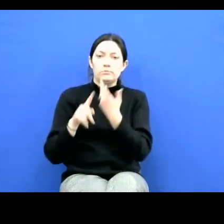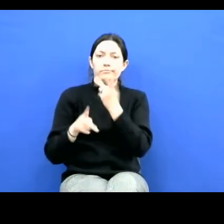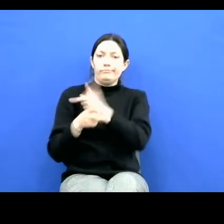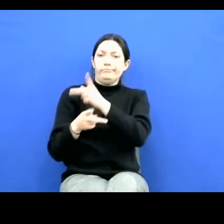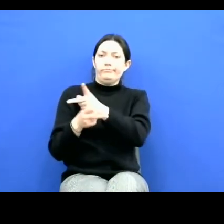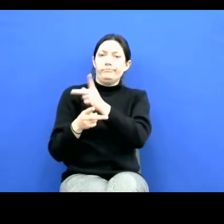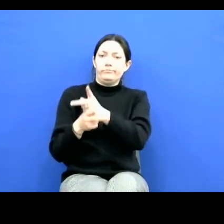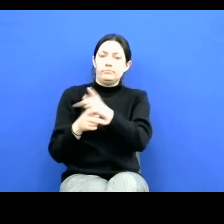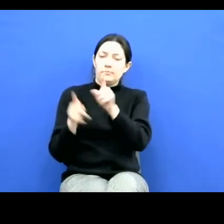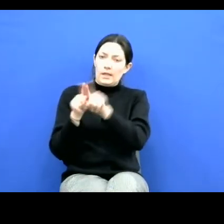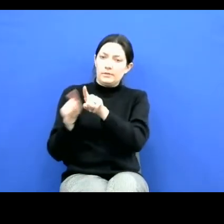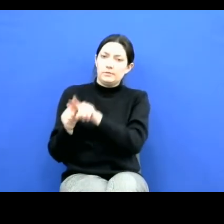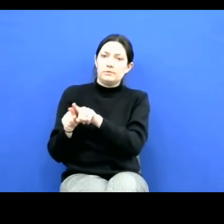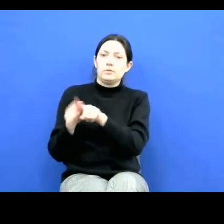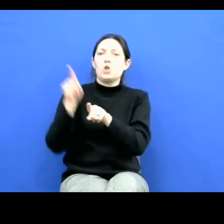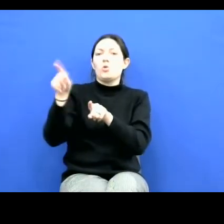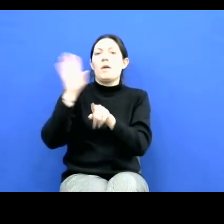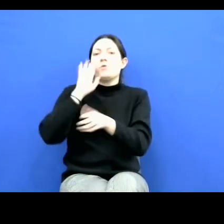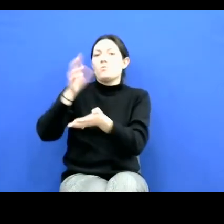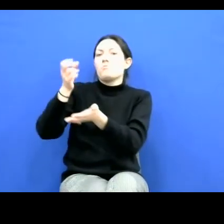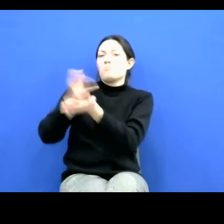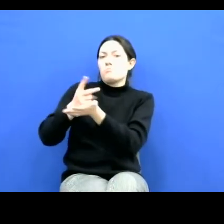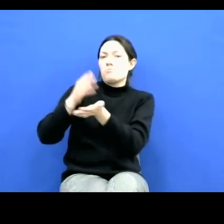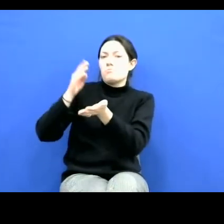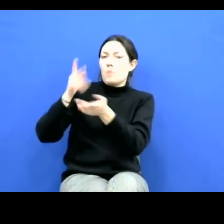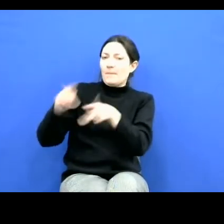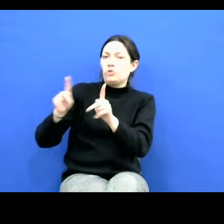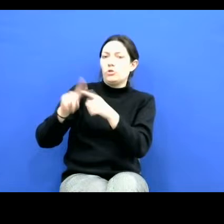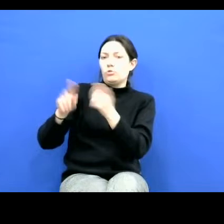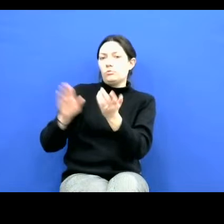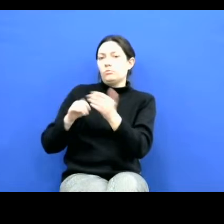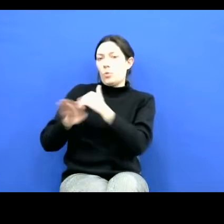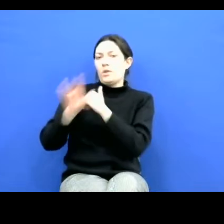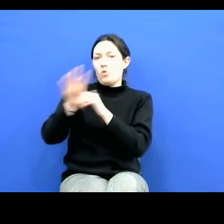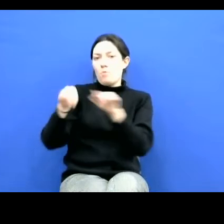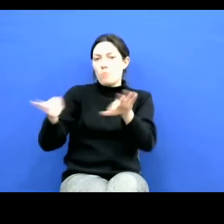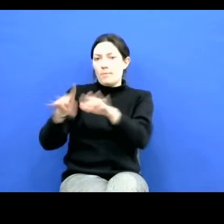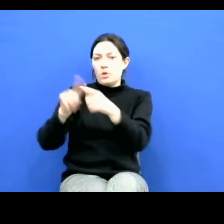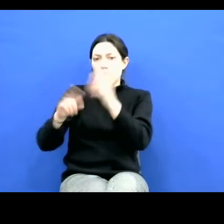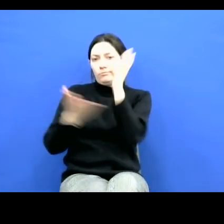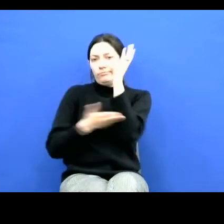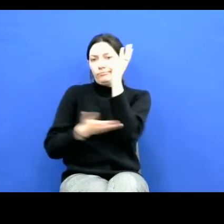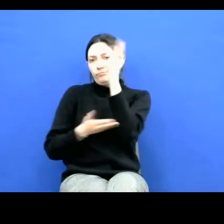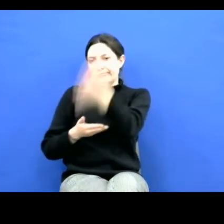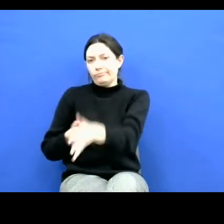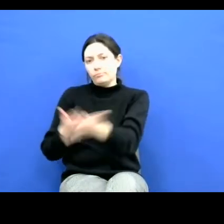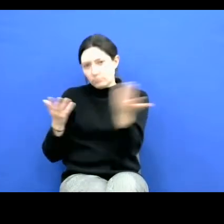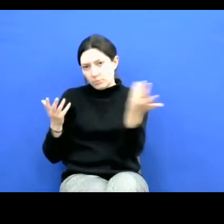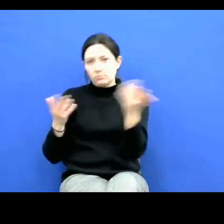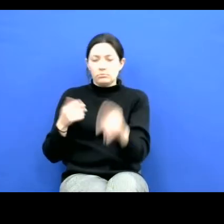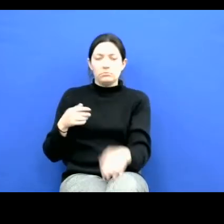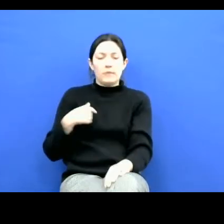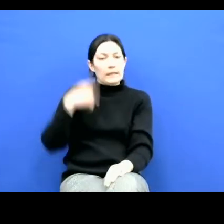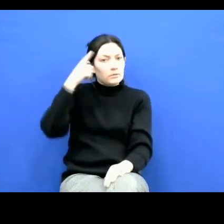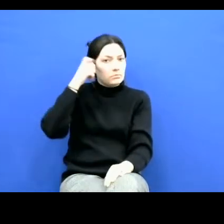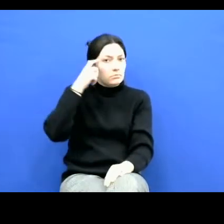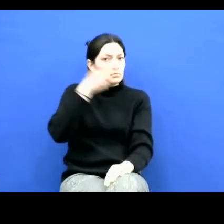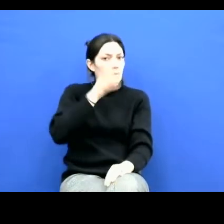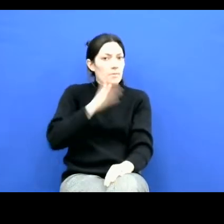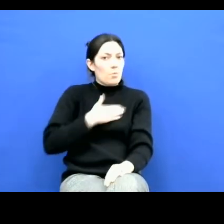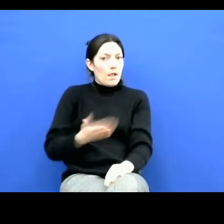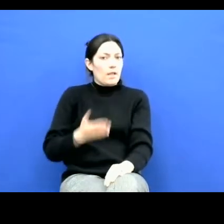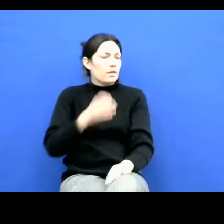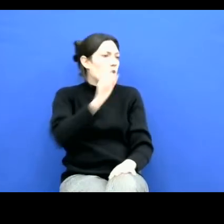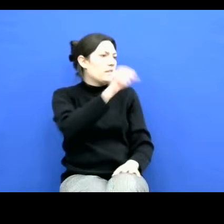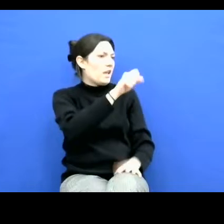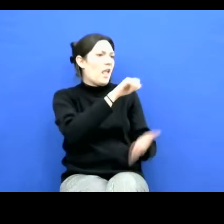as you would have to give them permission to enter your property for the removal of that tree. But again, That's